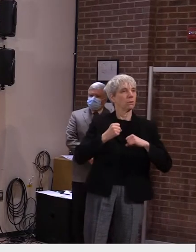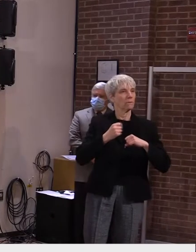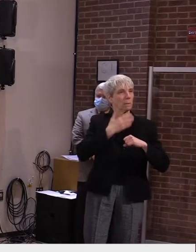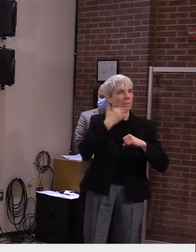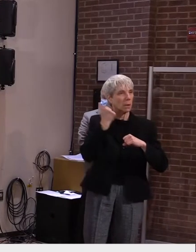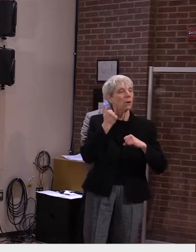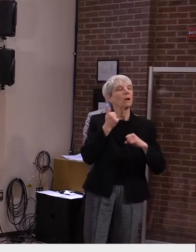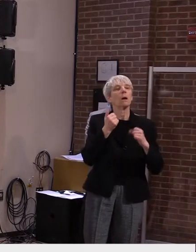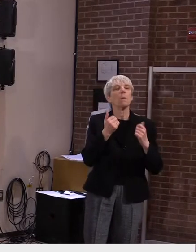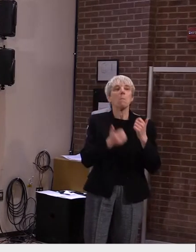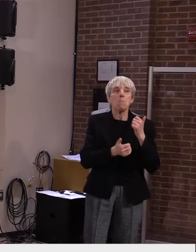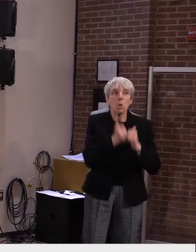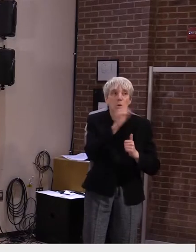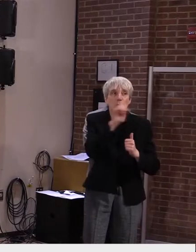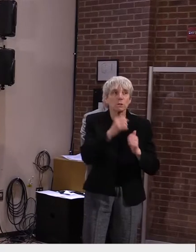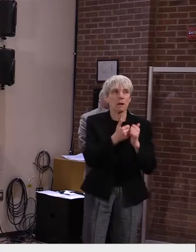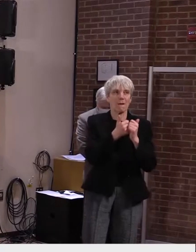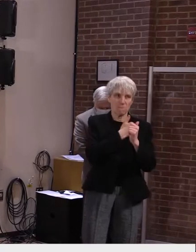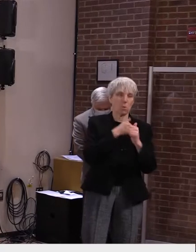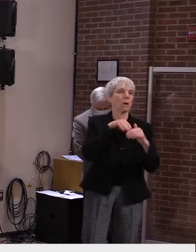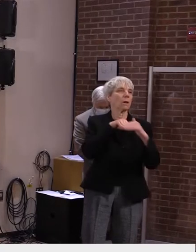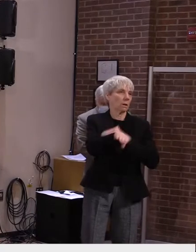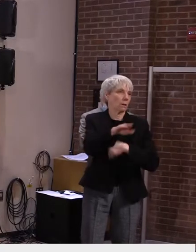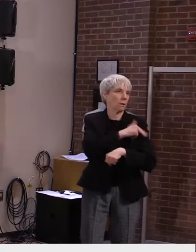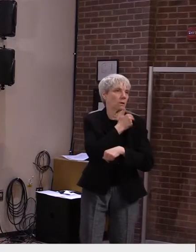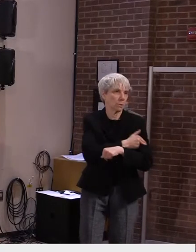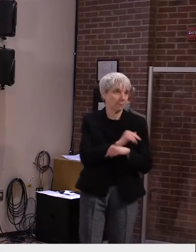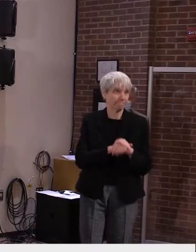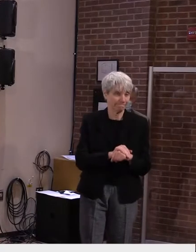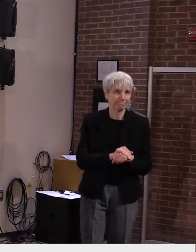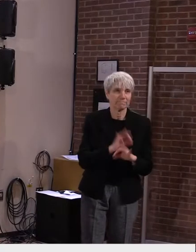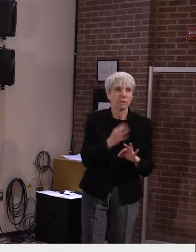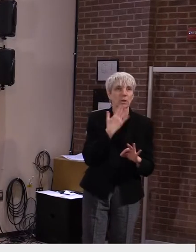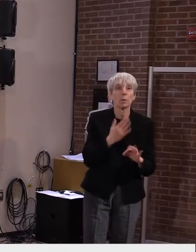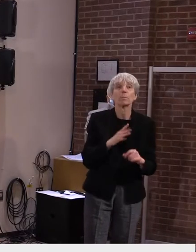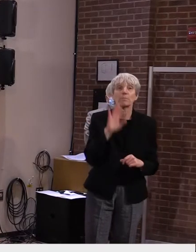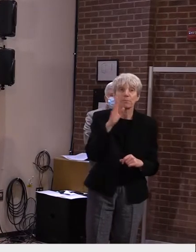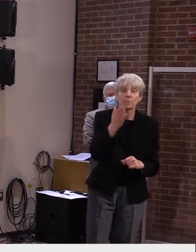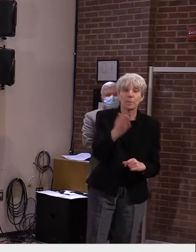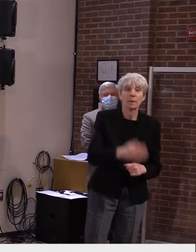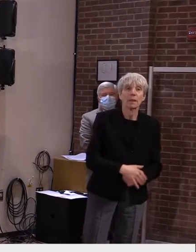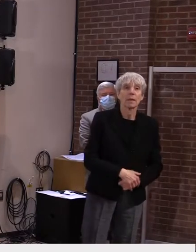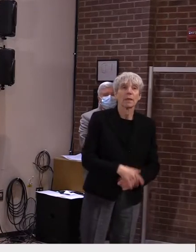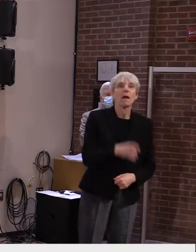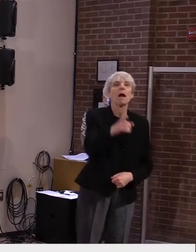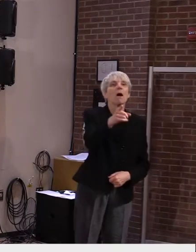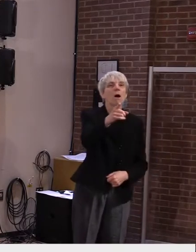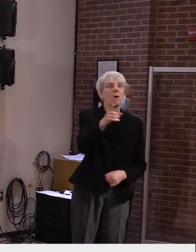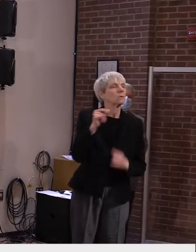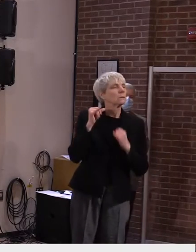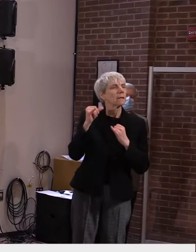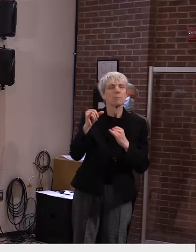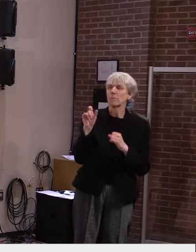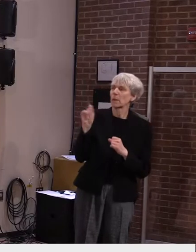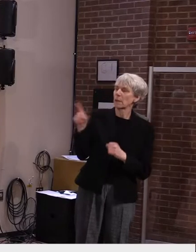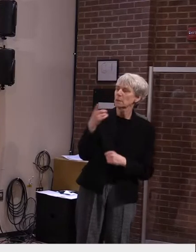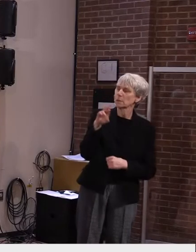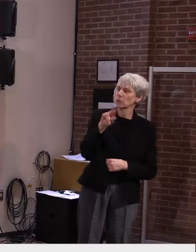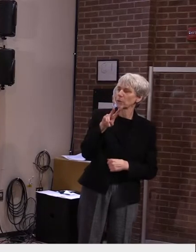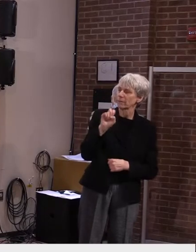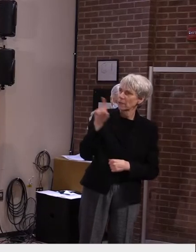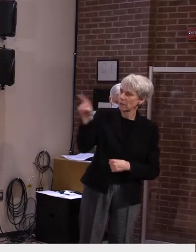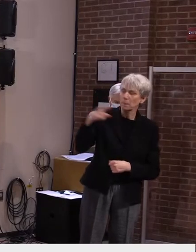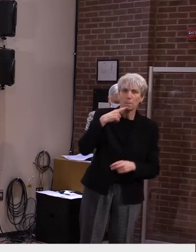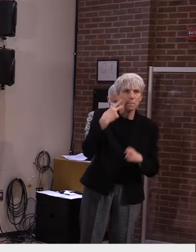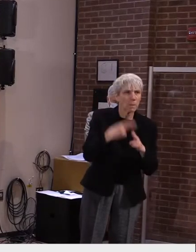hospital. So we want to continue to push that. Sorry. Part of what I was going to ask about, Dr. Levine said multiple